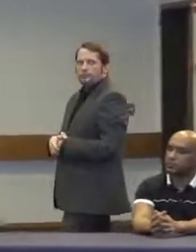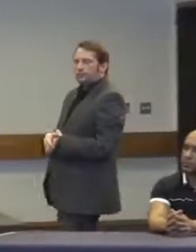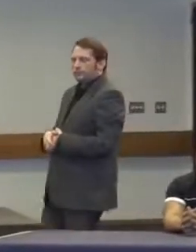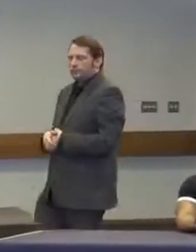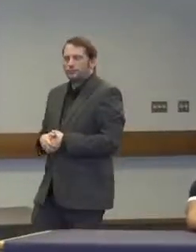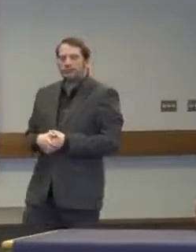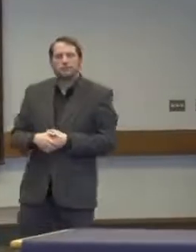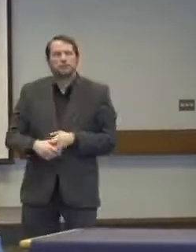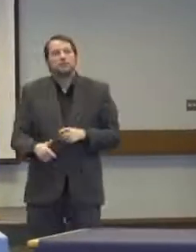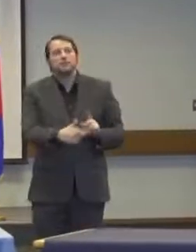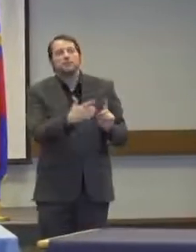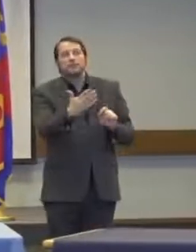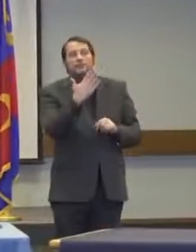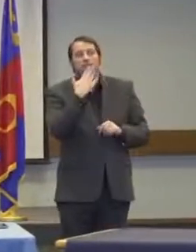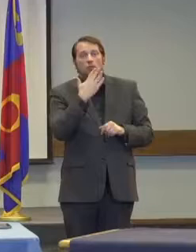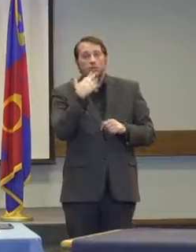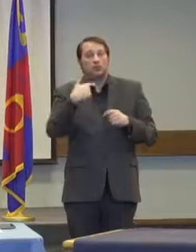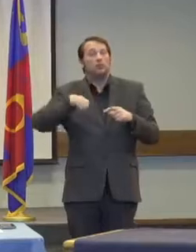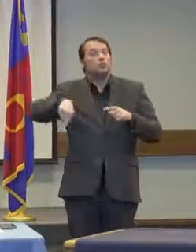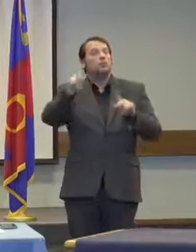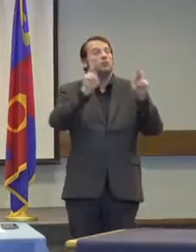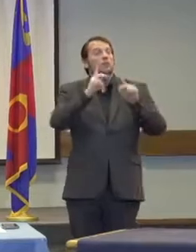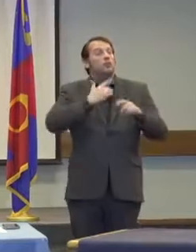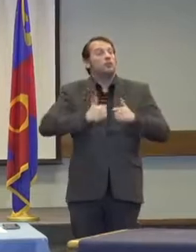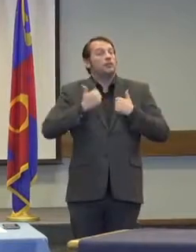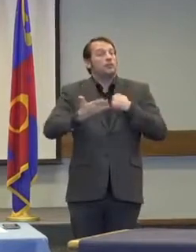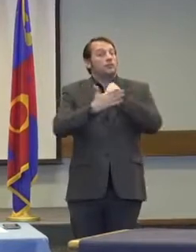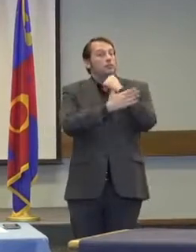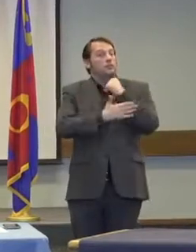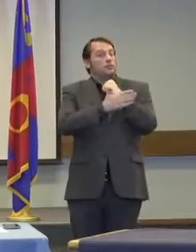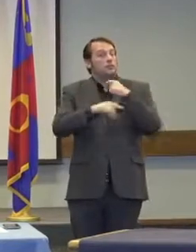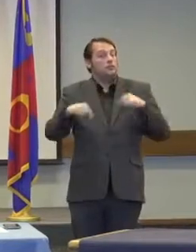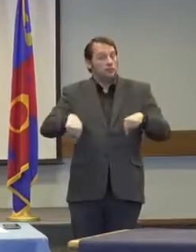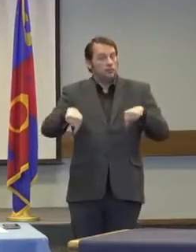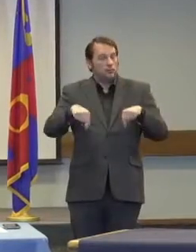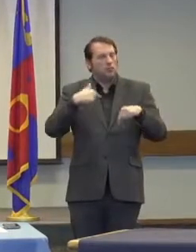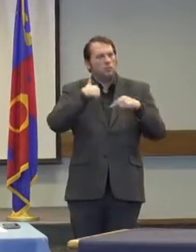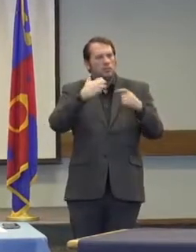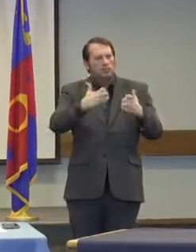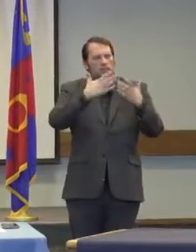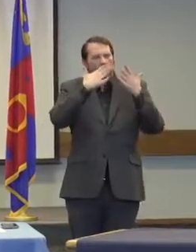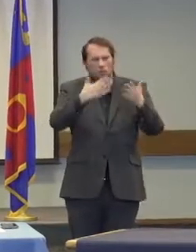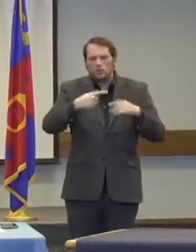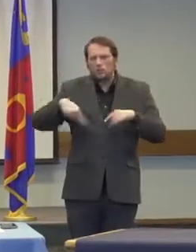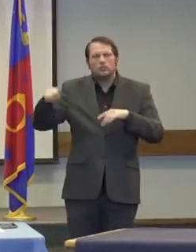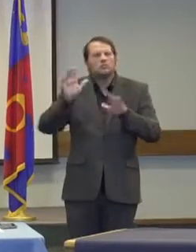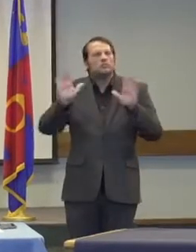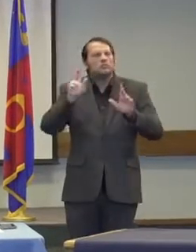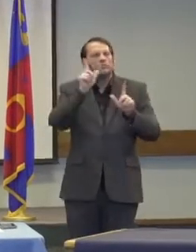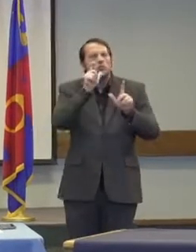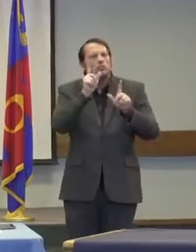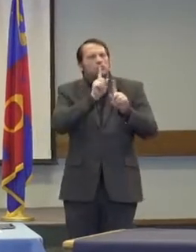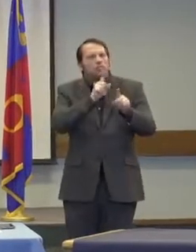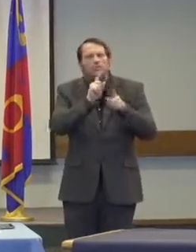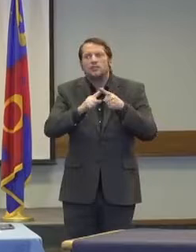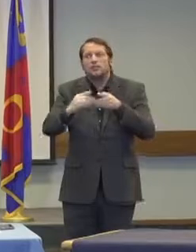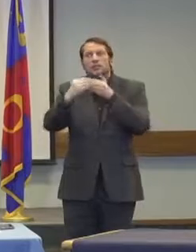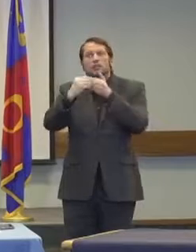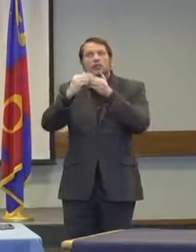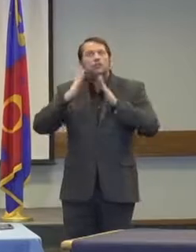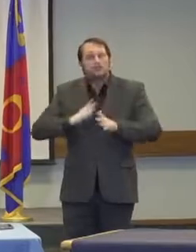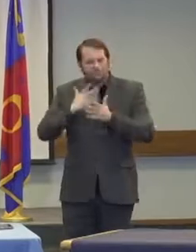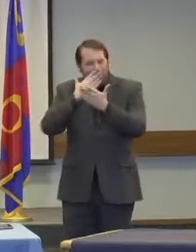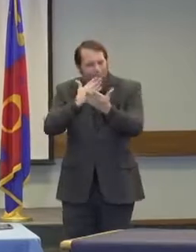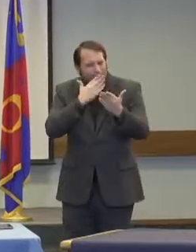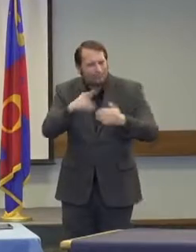county resident, I thank all of you for your remarks and for your leadership. So let's go to our very first question.